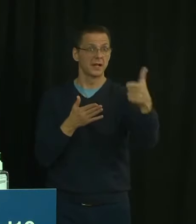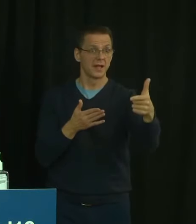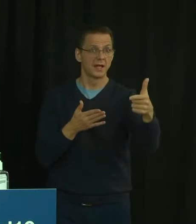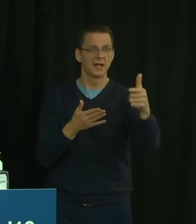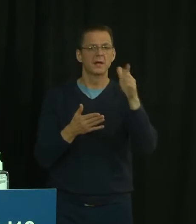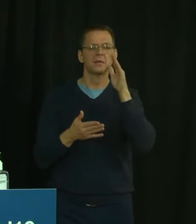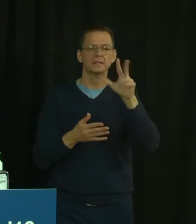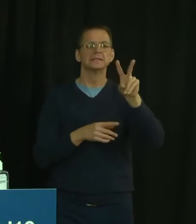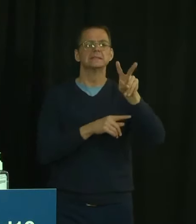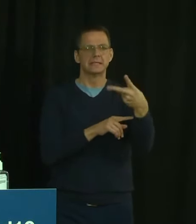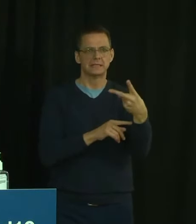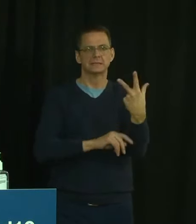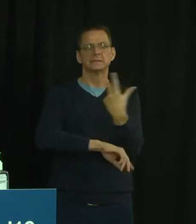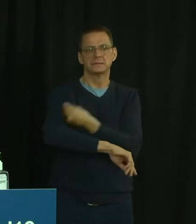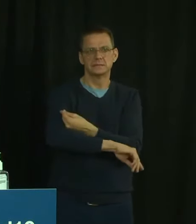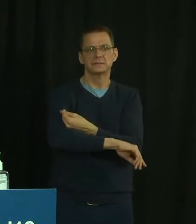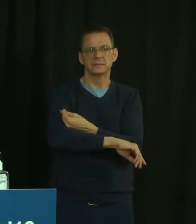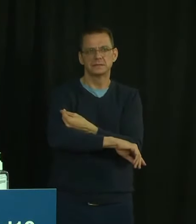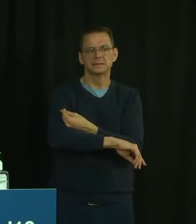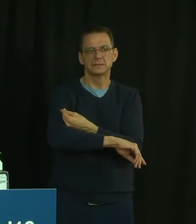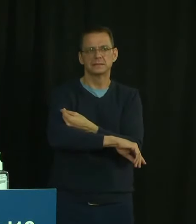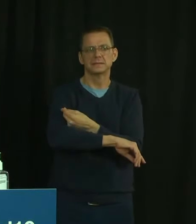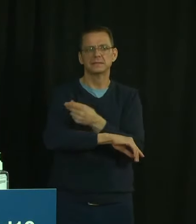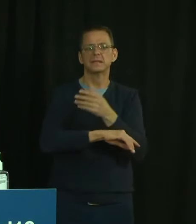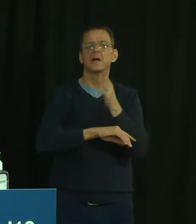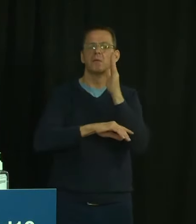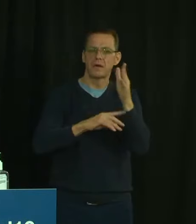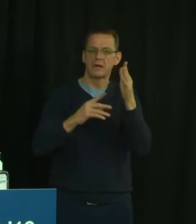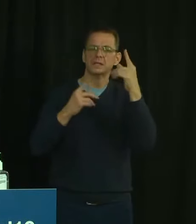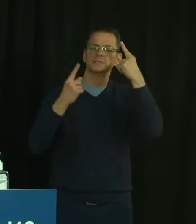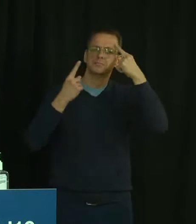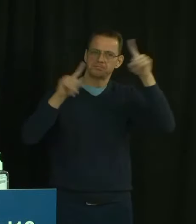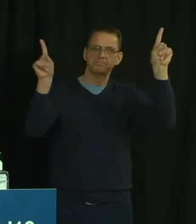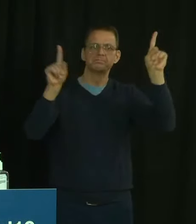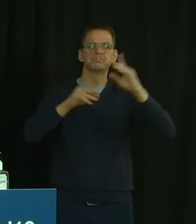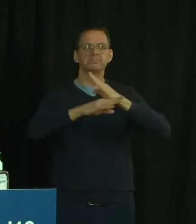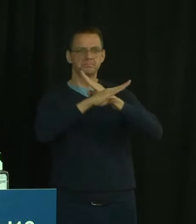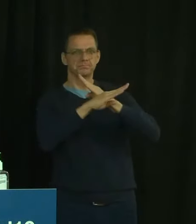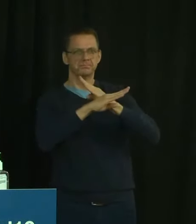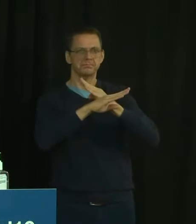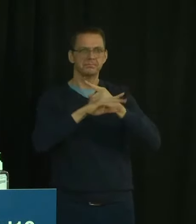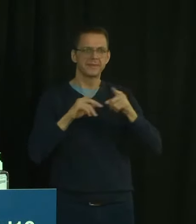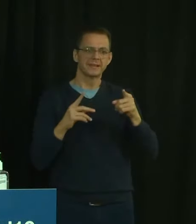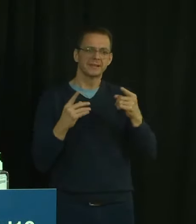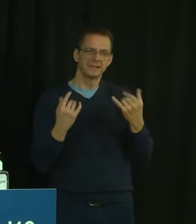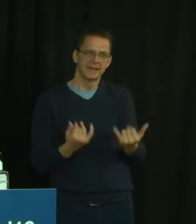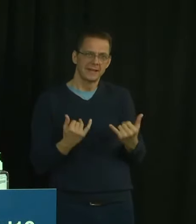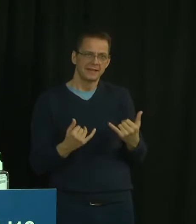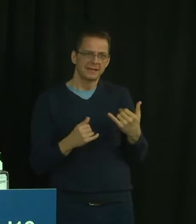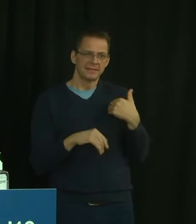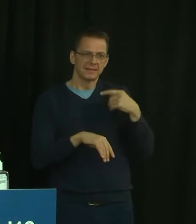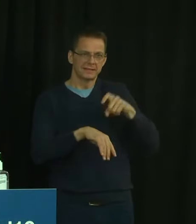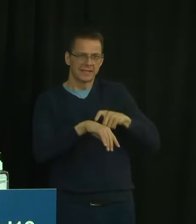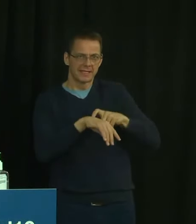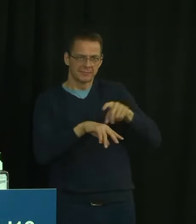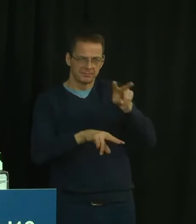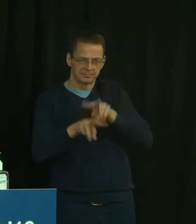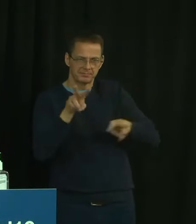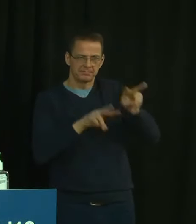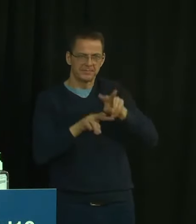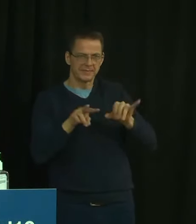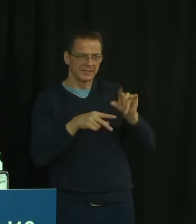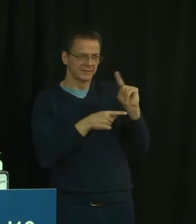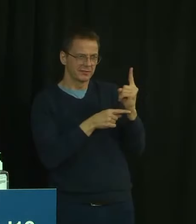determine if it is something that we can identify. Perhaps there's very specific risk factors where we're able to target people